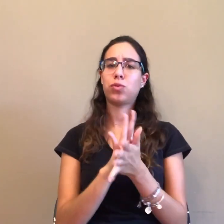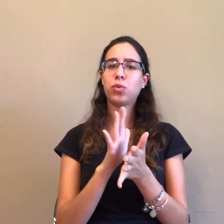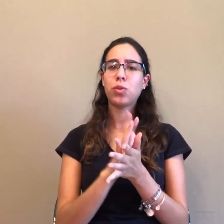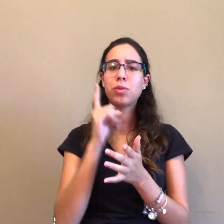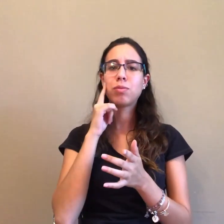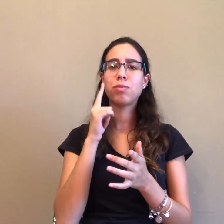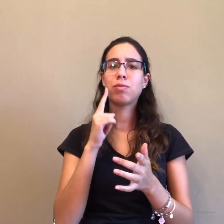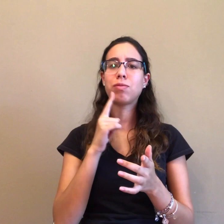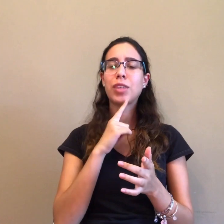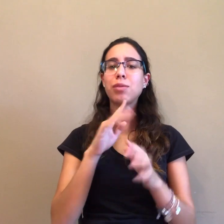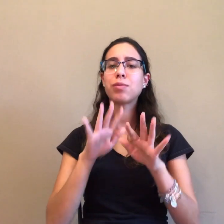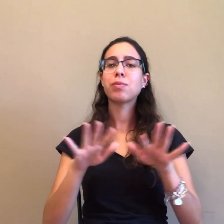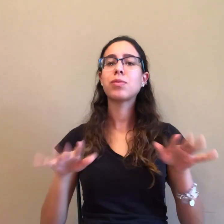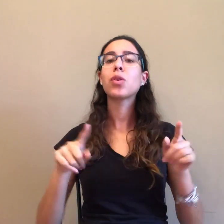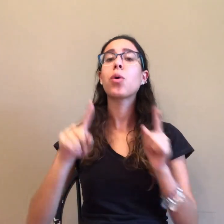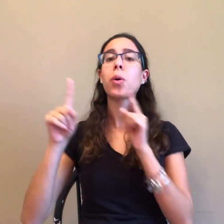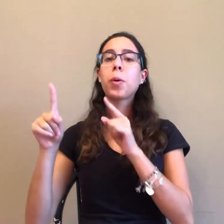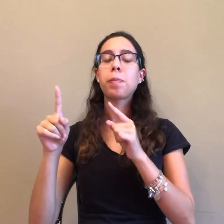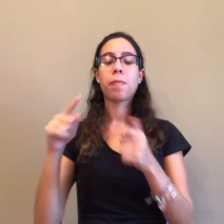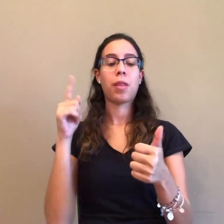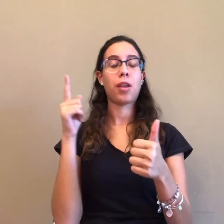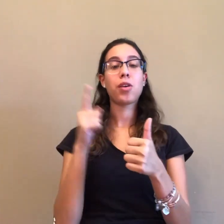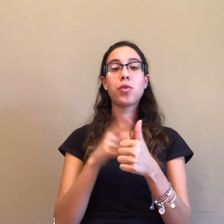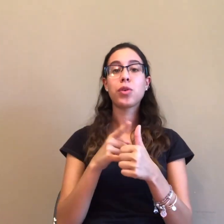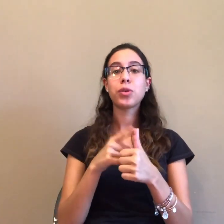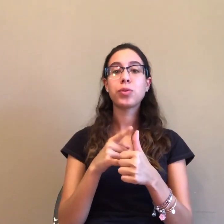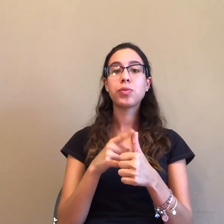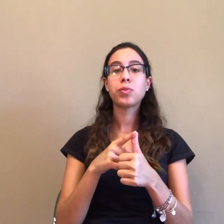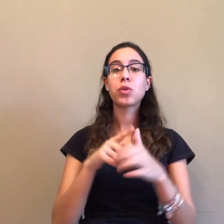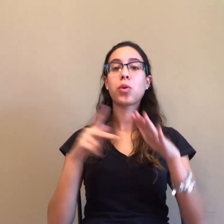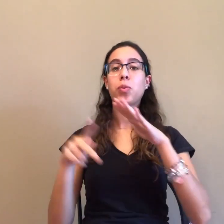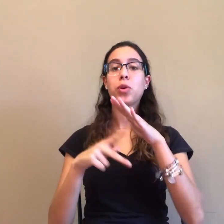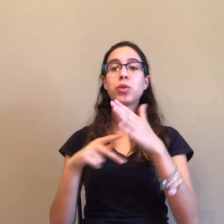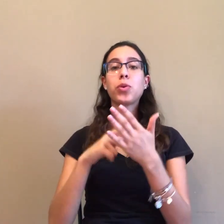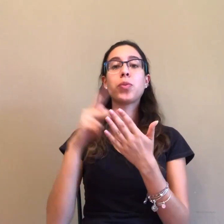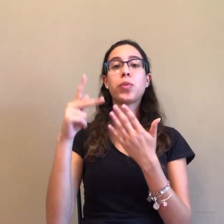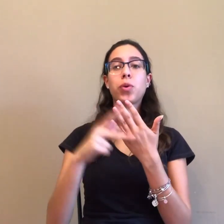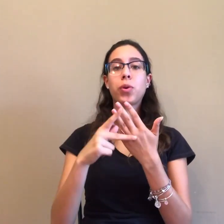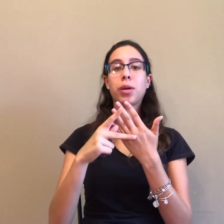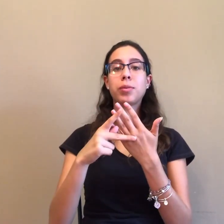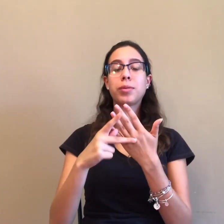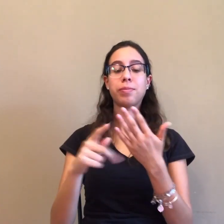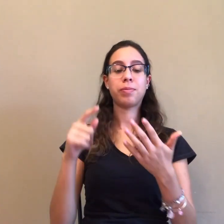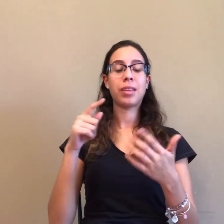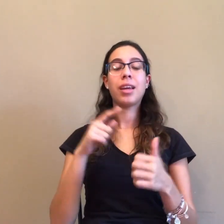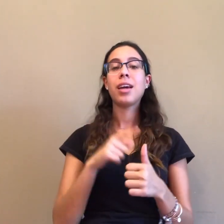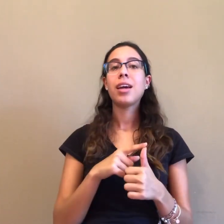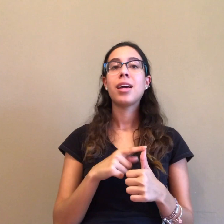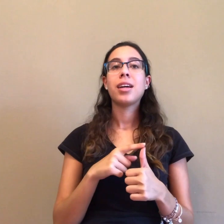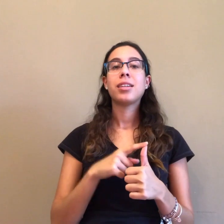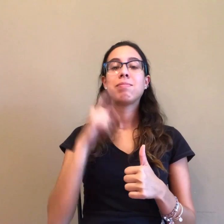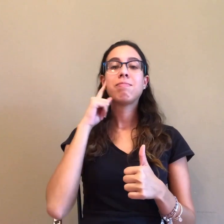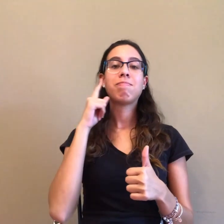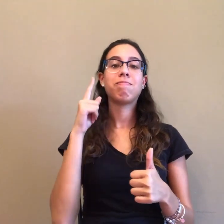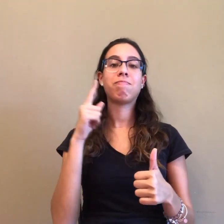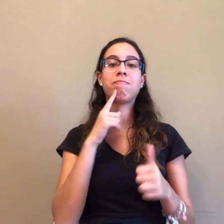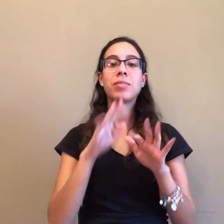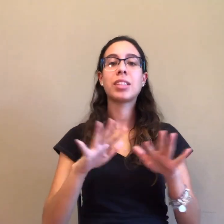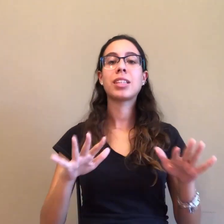children. The first school would be preschool programs. They aim to develop early